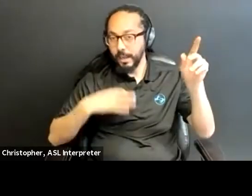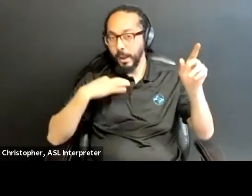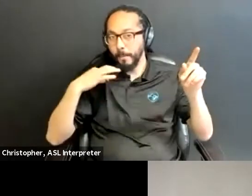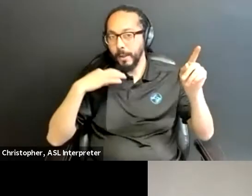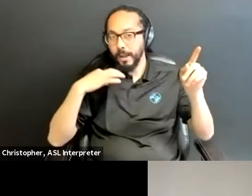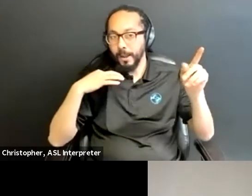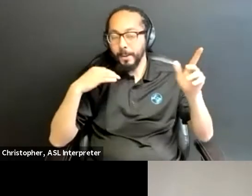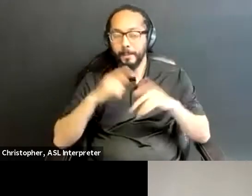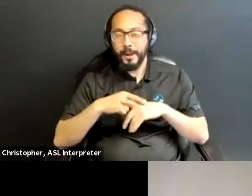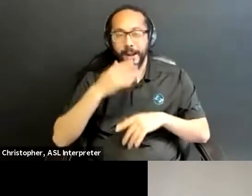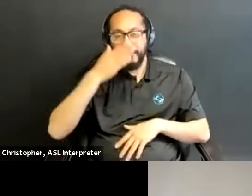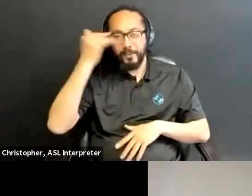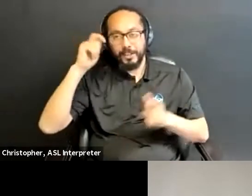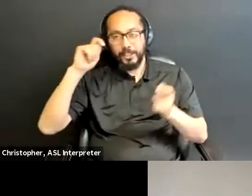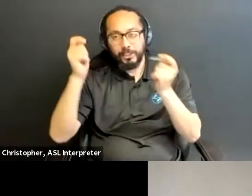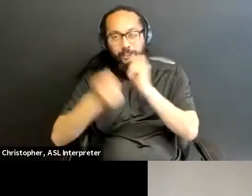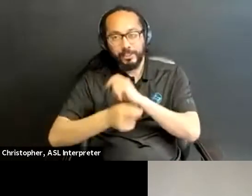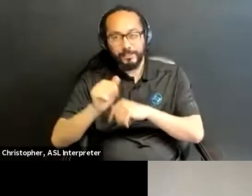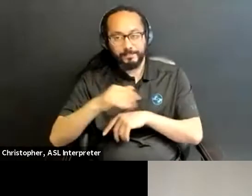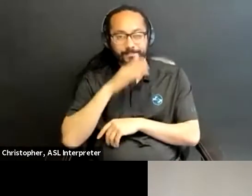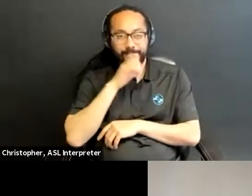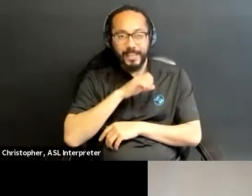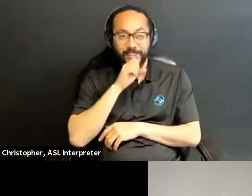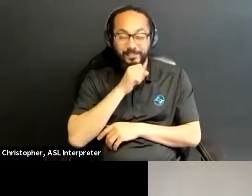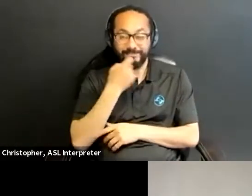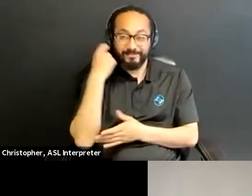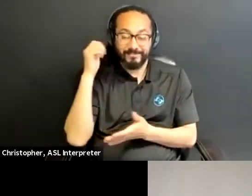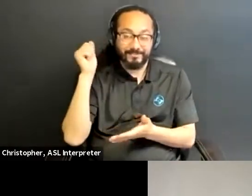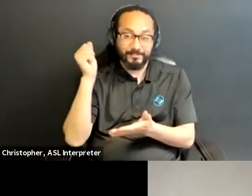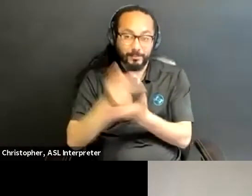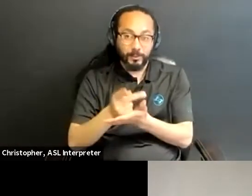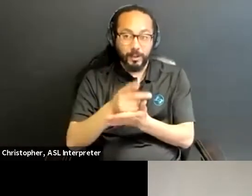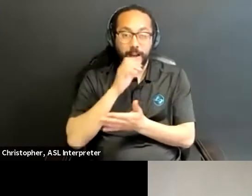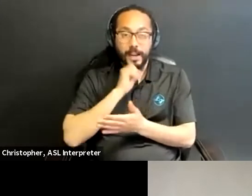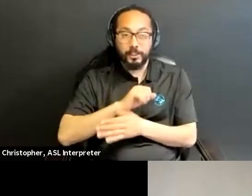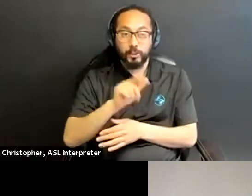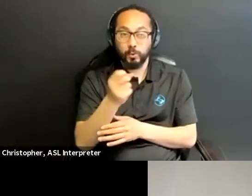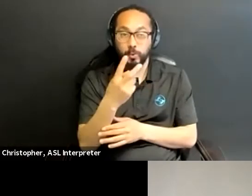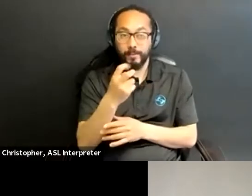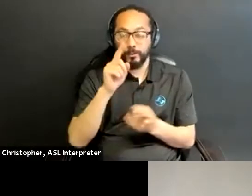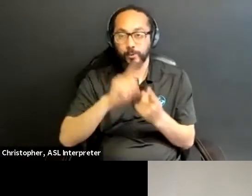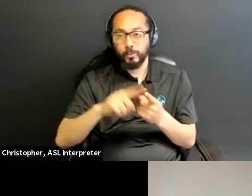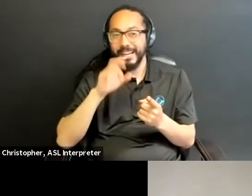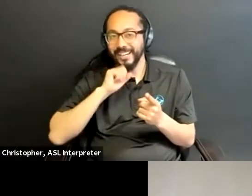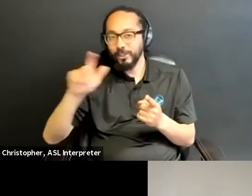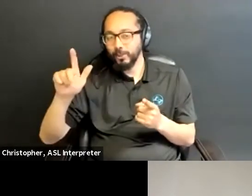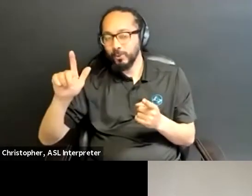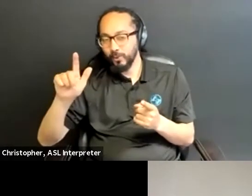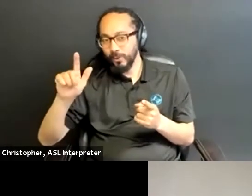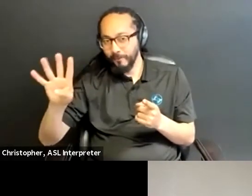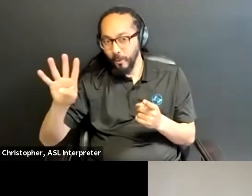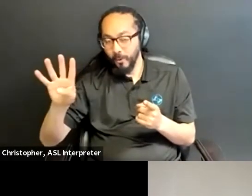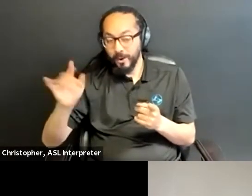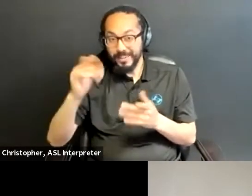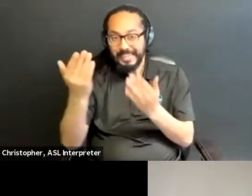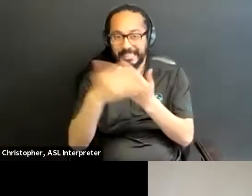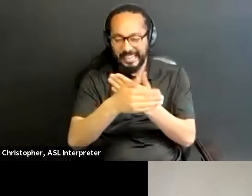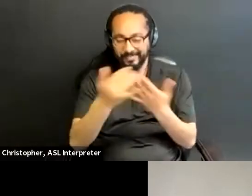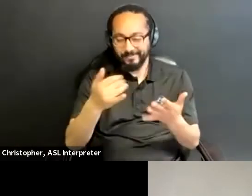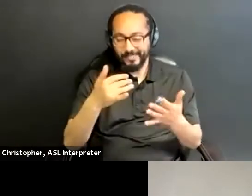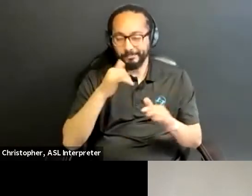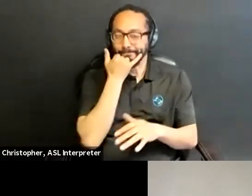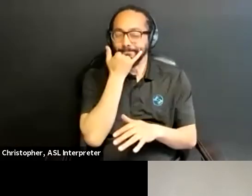this slide. We only just recently got approval to extend our upper age limit up to 24. So we can accept young people